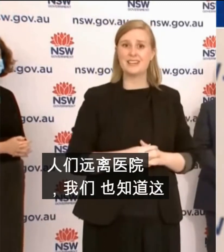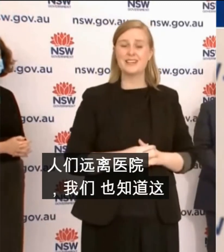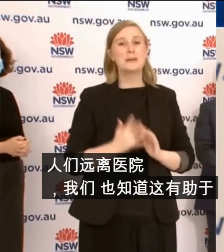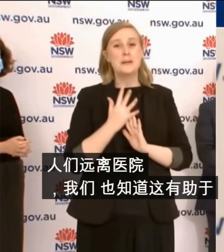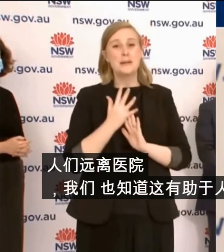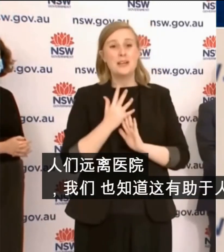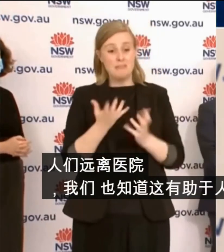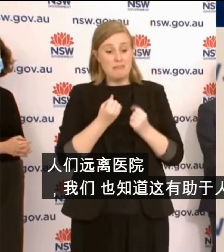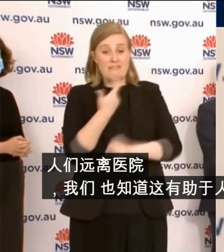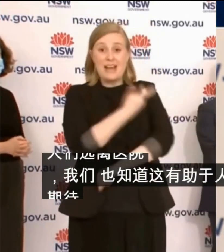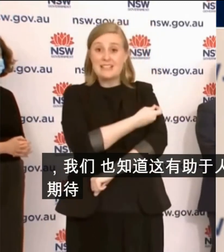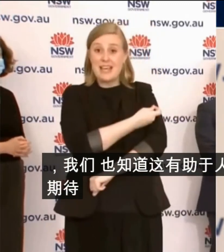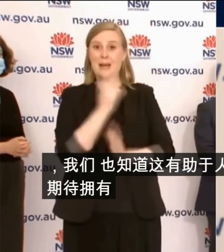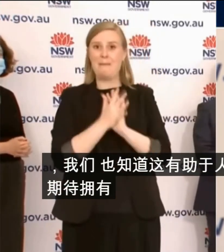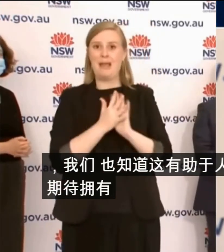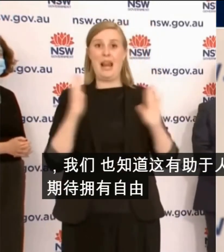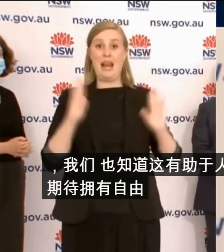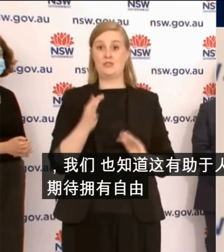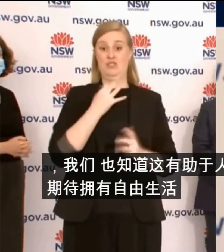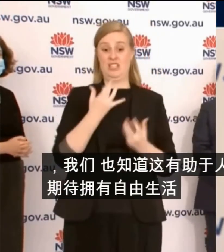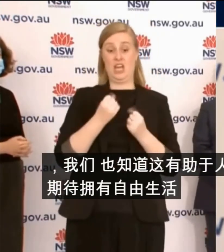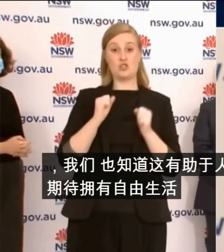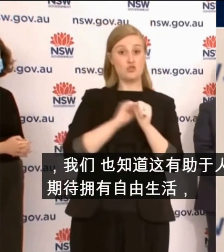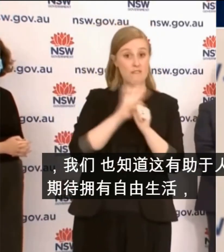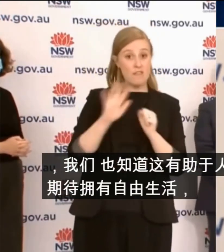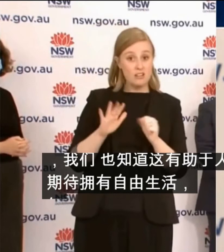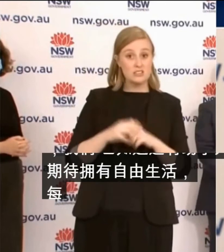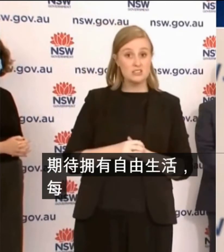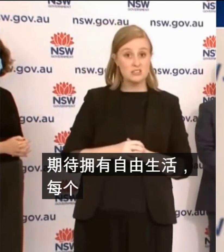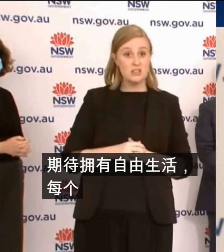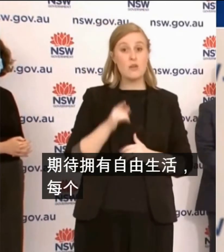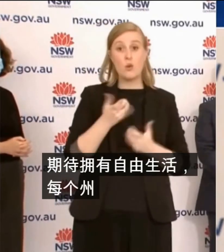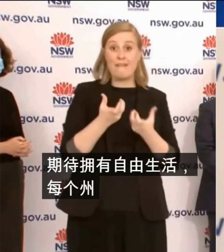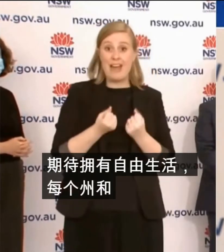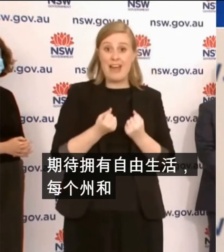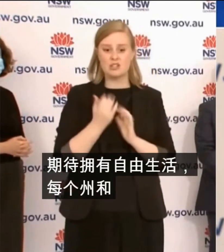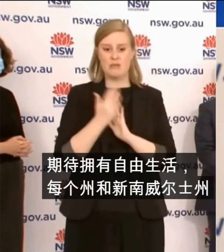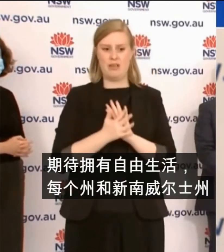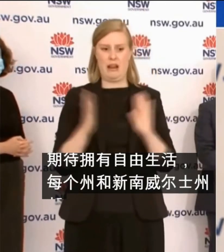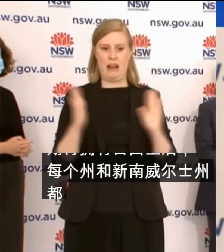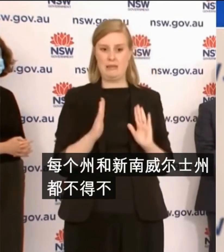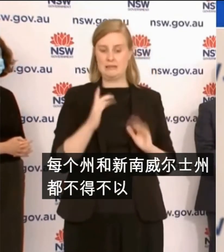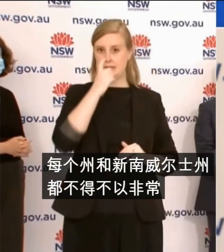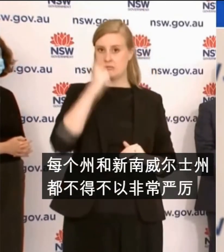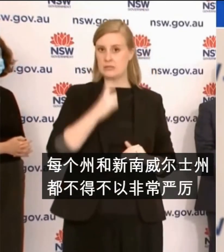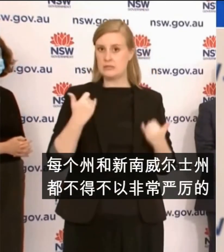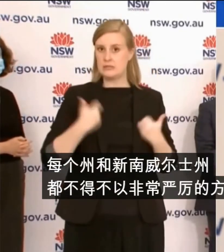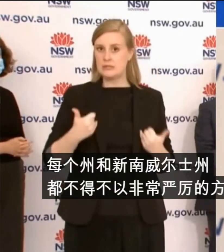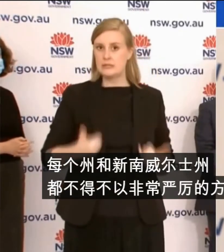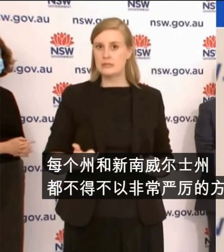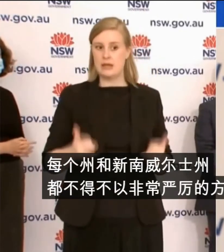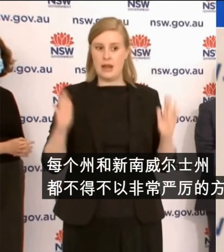that it helps people look forward to having free life. And every state, and again, New South Wales has had to deal with